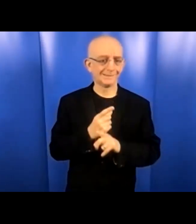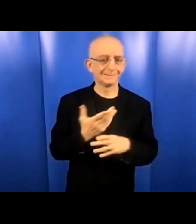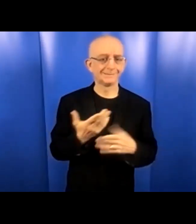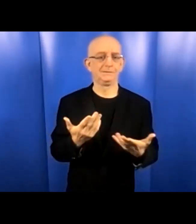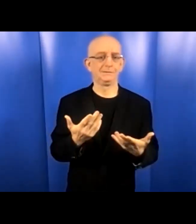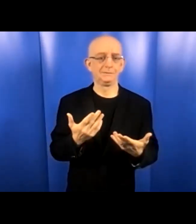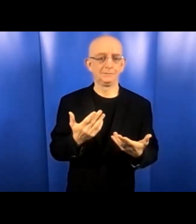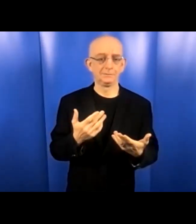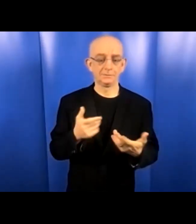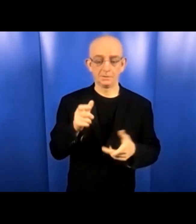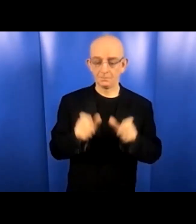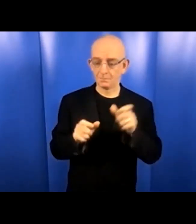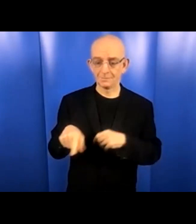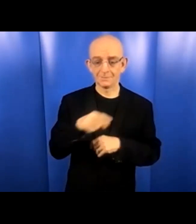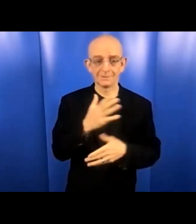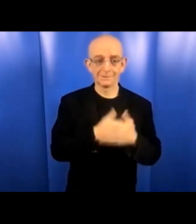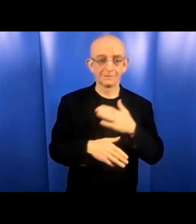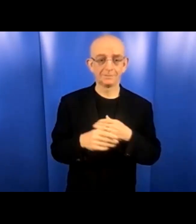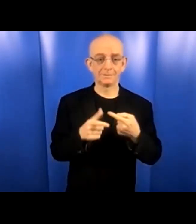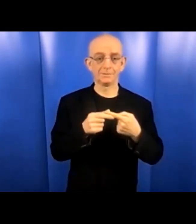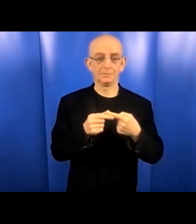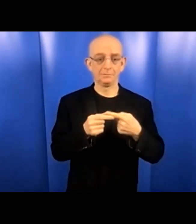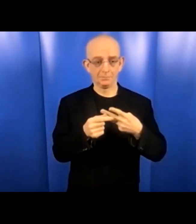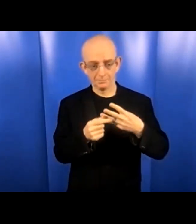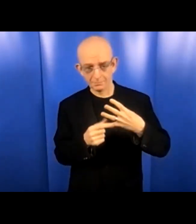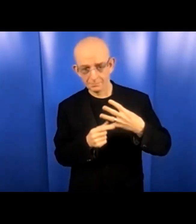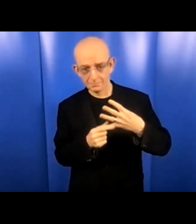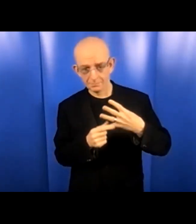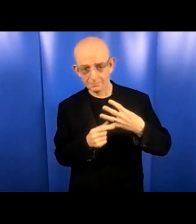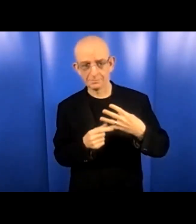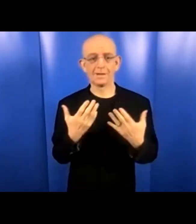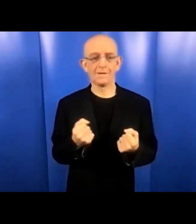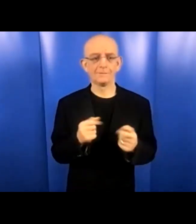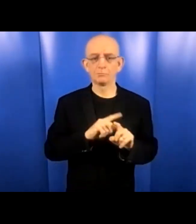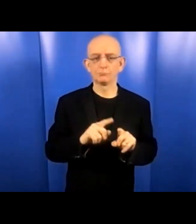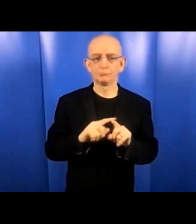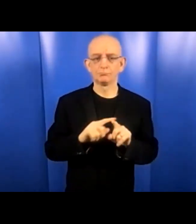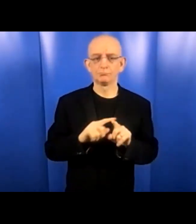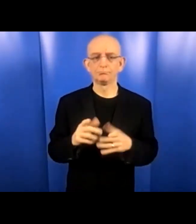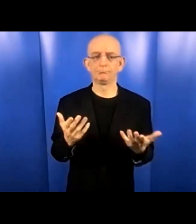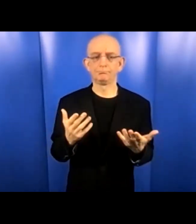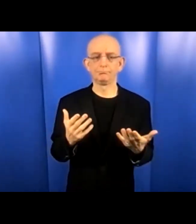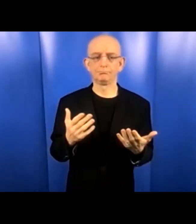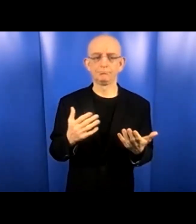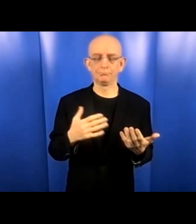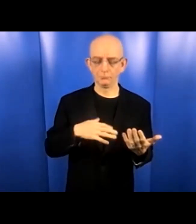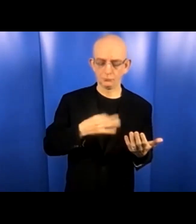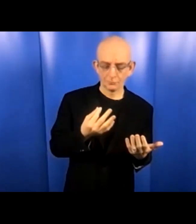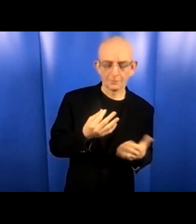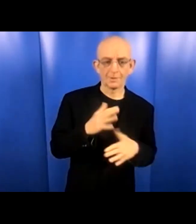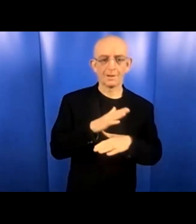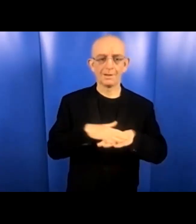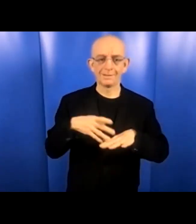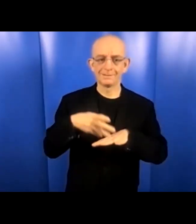indigenous, and the work that you do there in Nepal. Opportunity is certainly for us, and